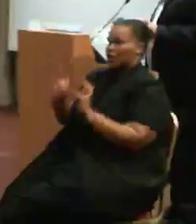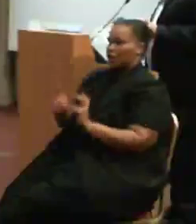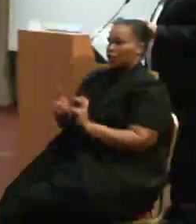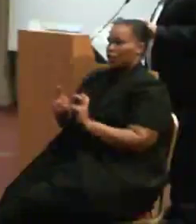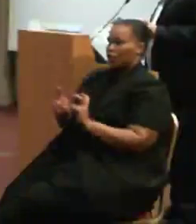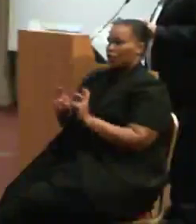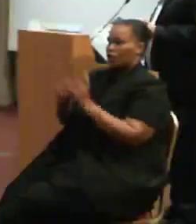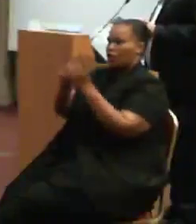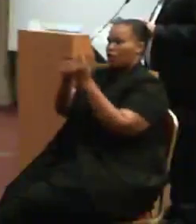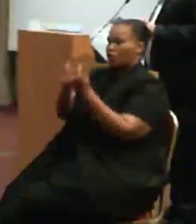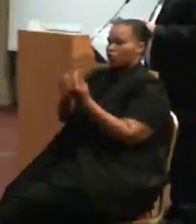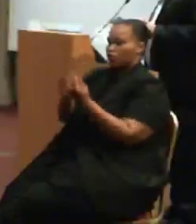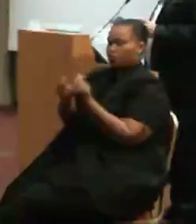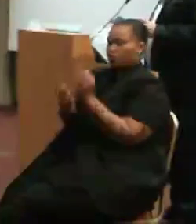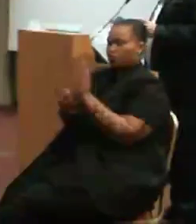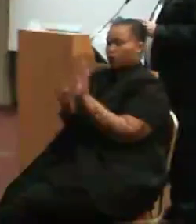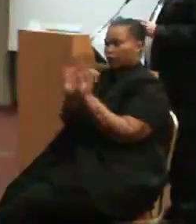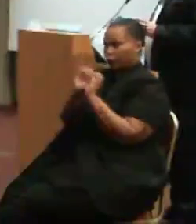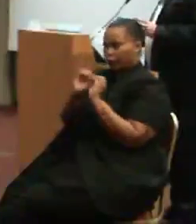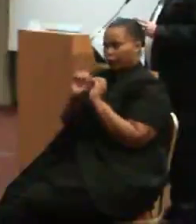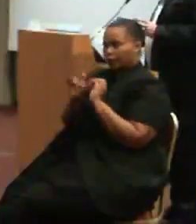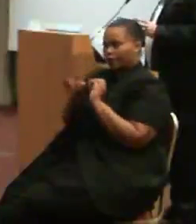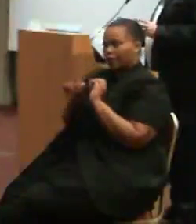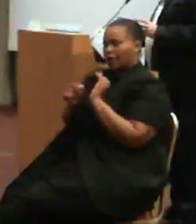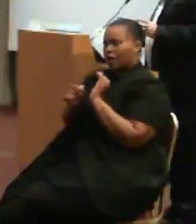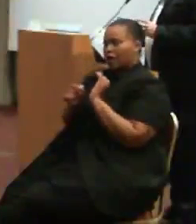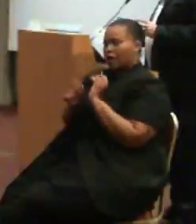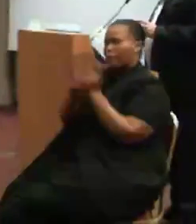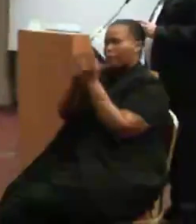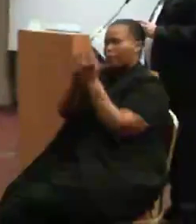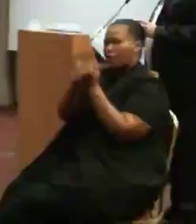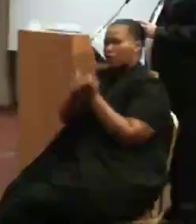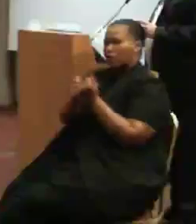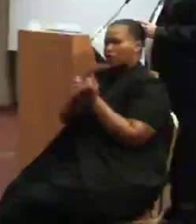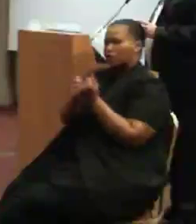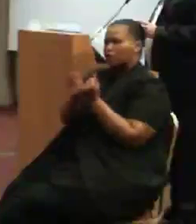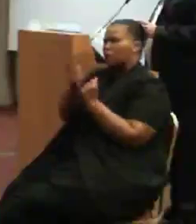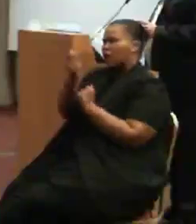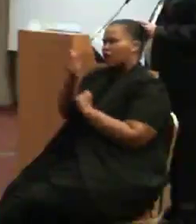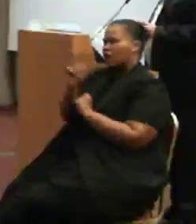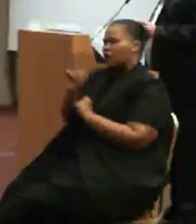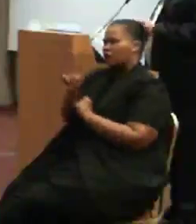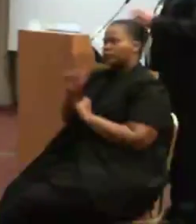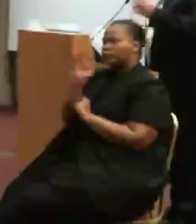reflective tariff. And in fact, that cost reflective tariff mustn't be